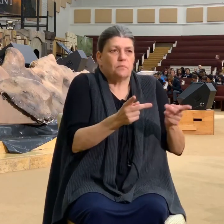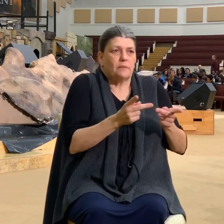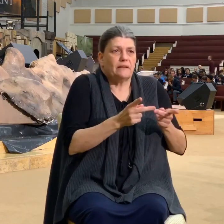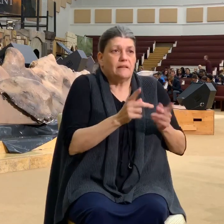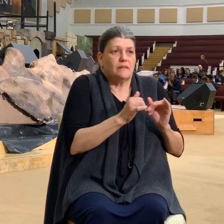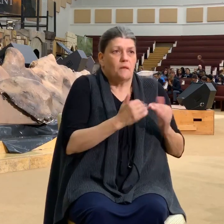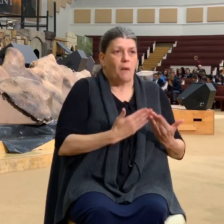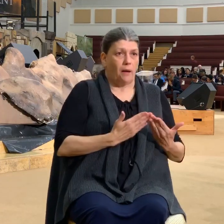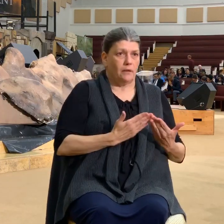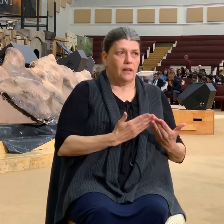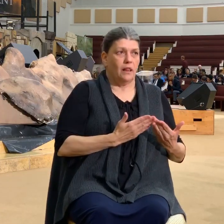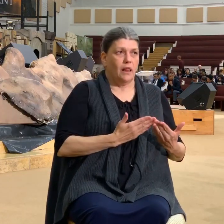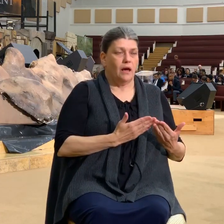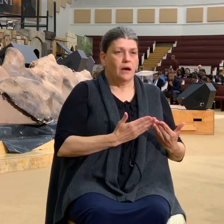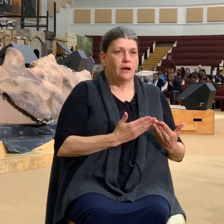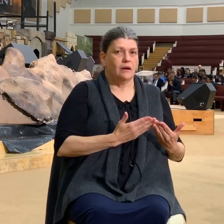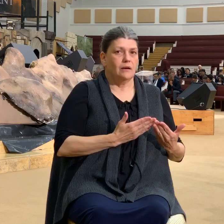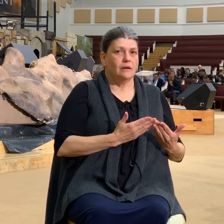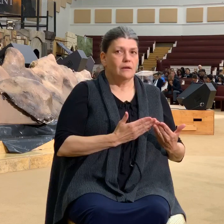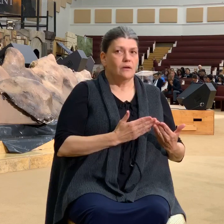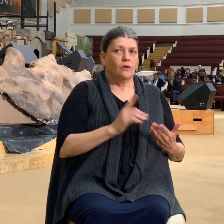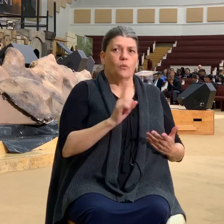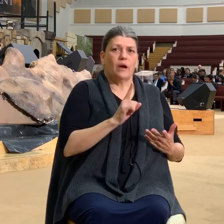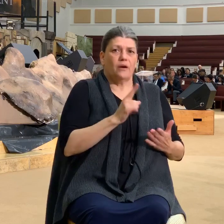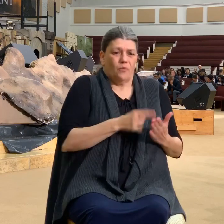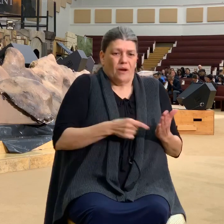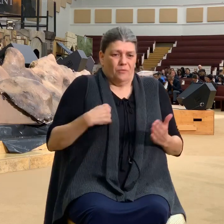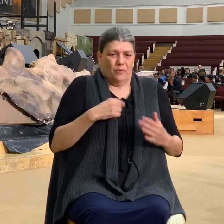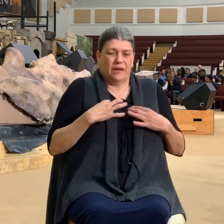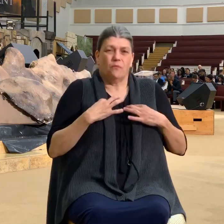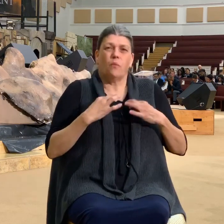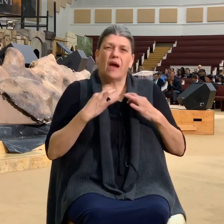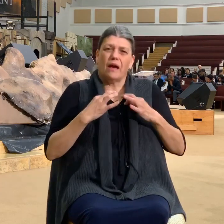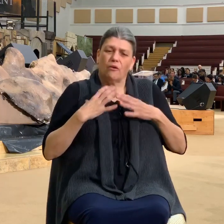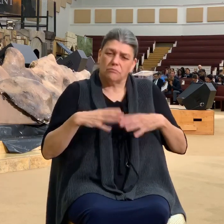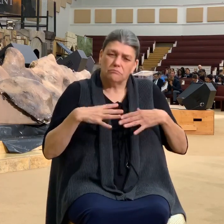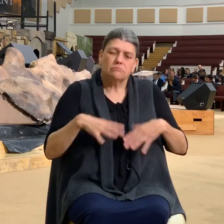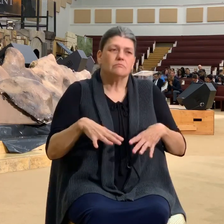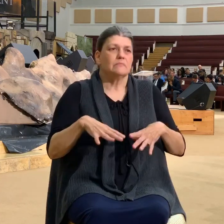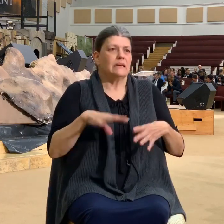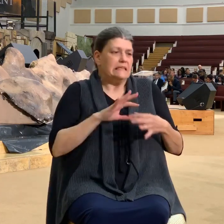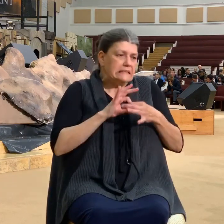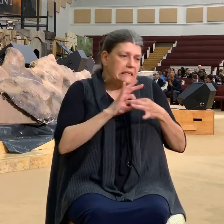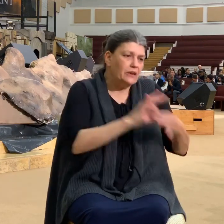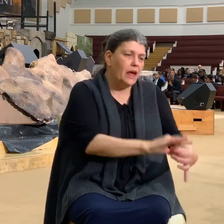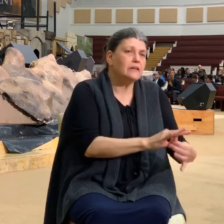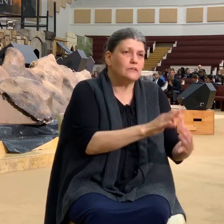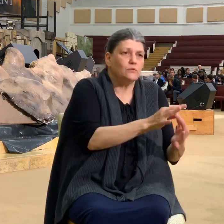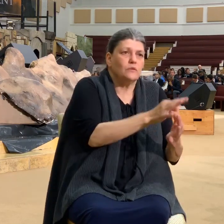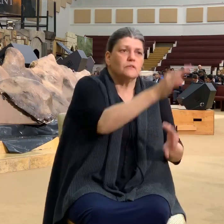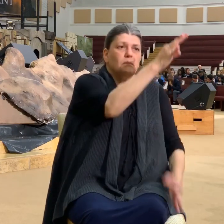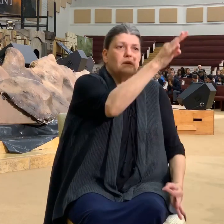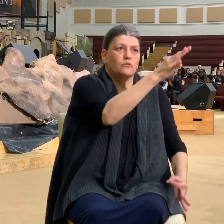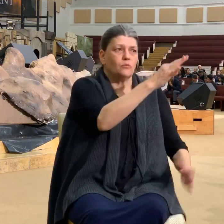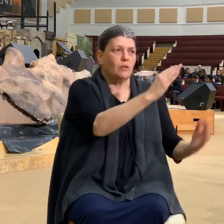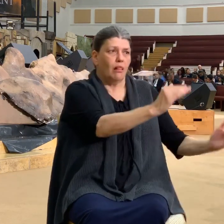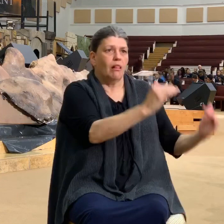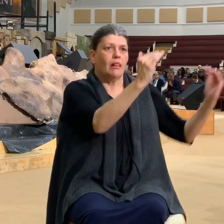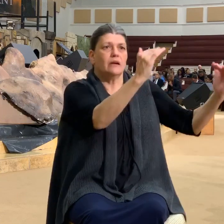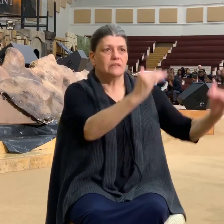the Bible where what we wear is connected to the spiritual